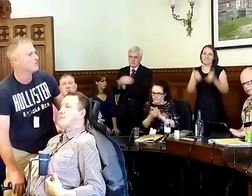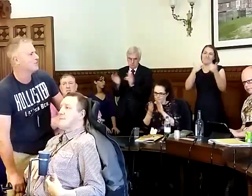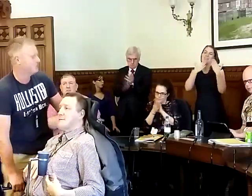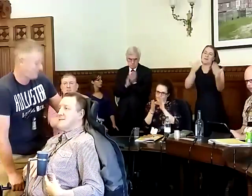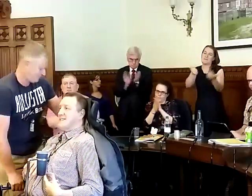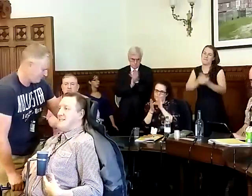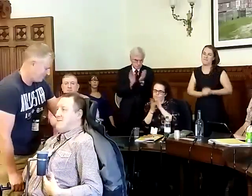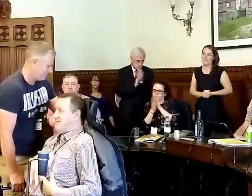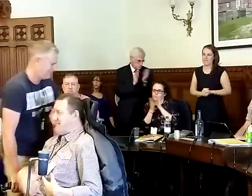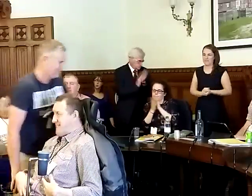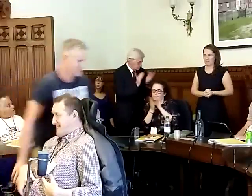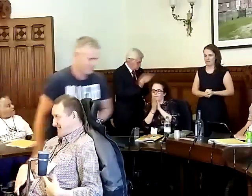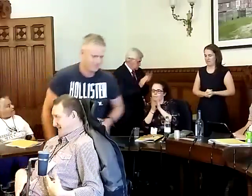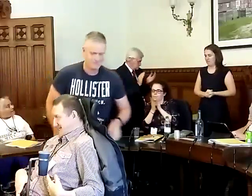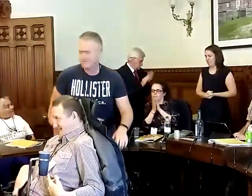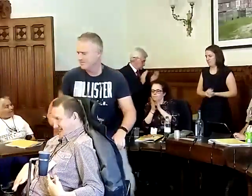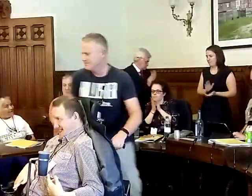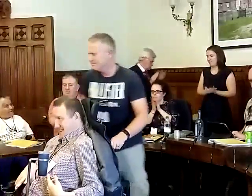Okay?